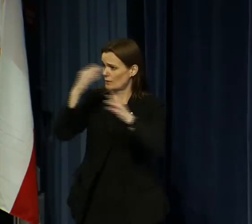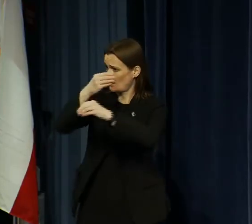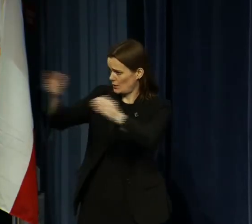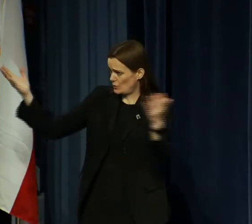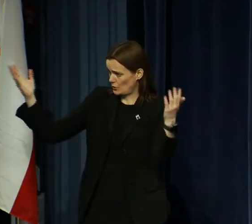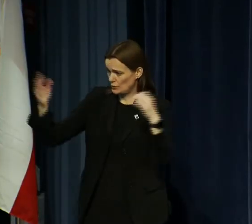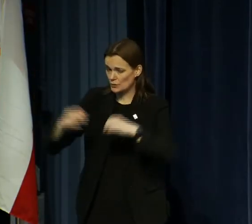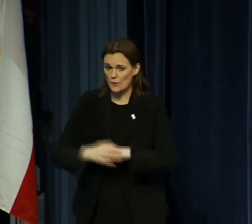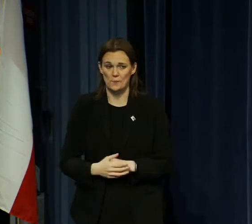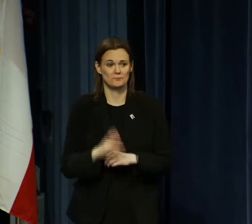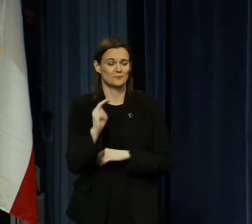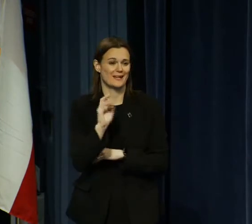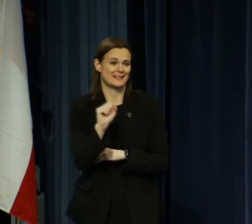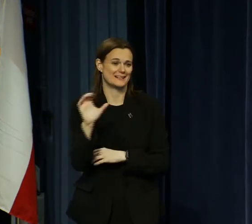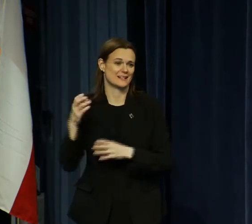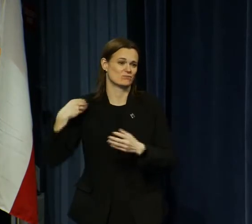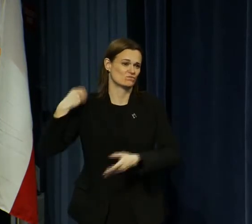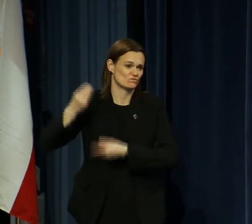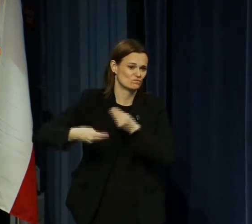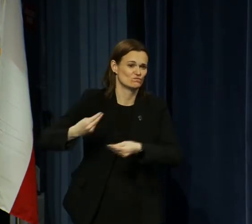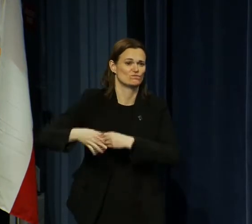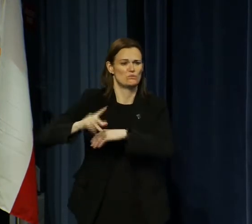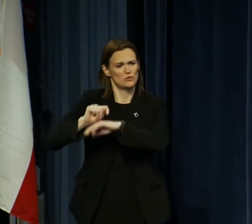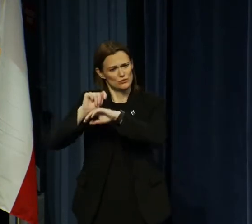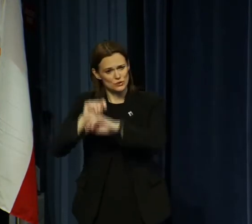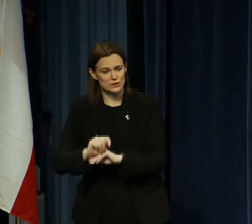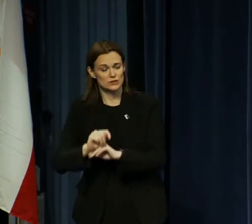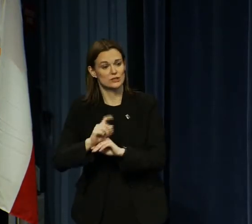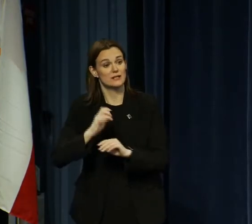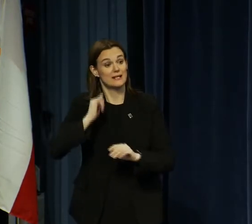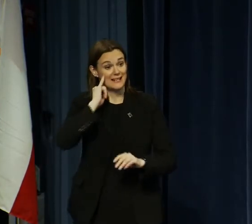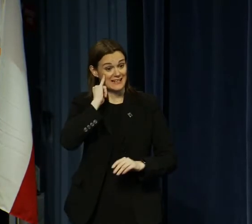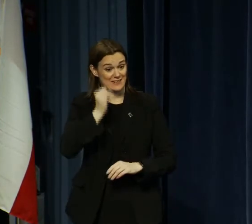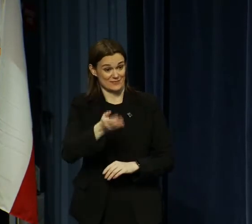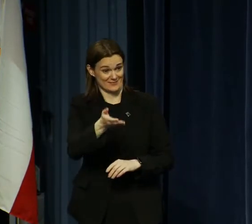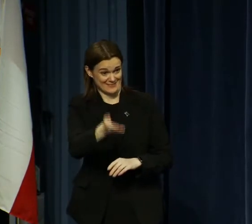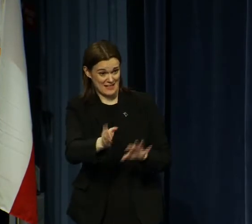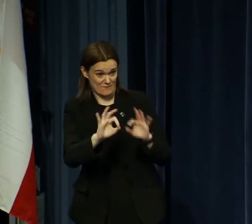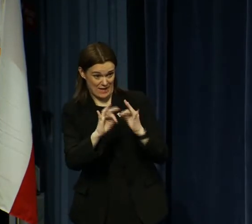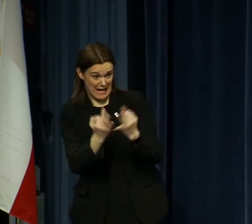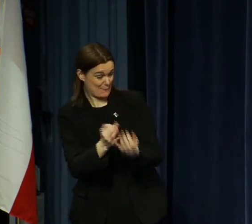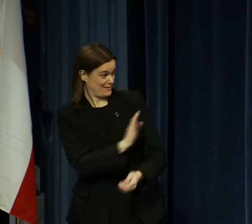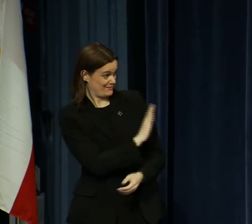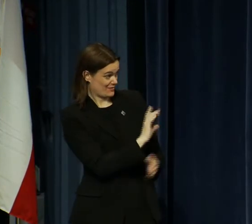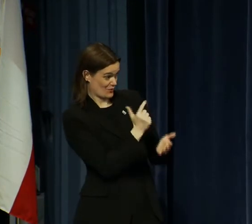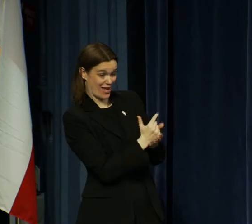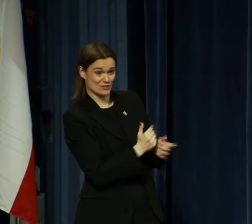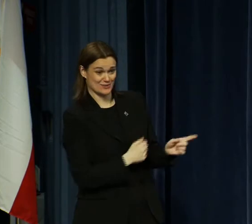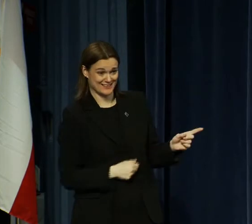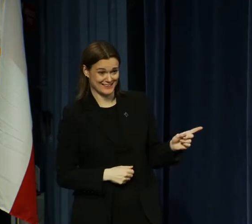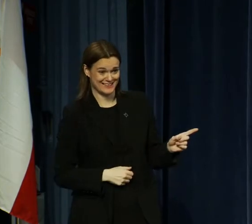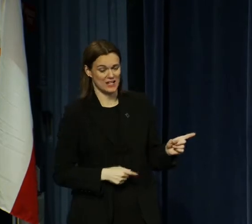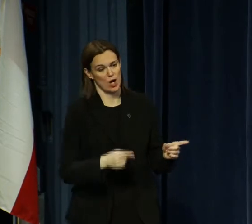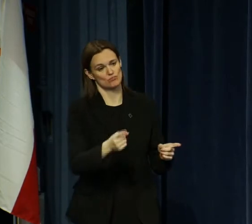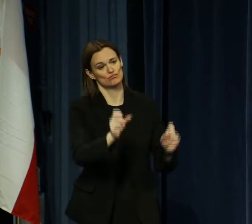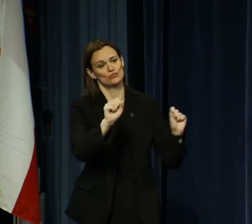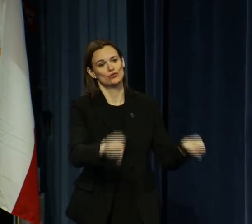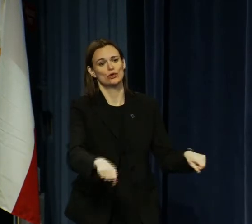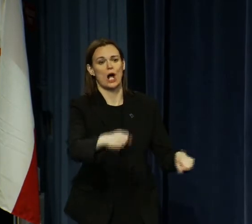school, Claudette was already on track to inspire and change and make the world a better, kinder, more welcoming place for